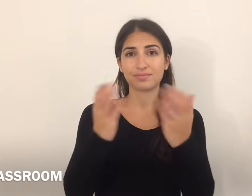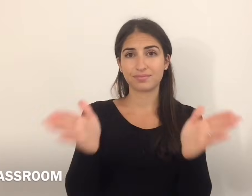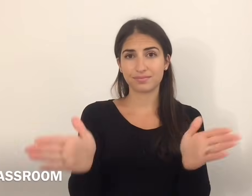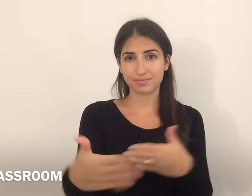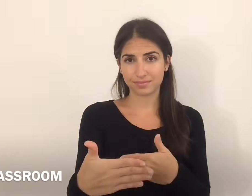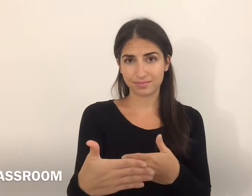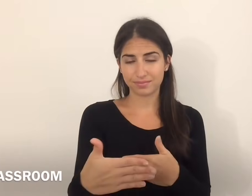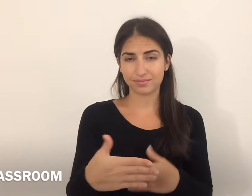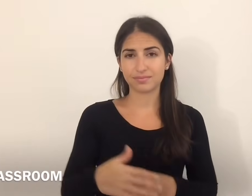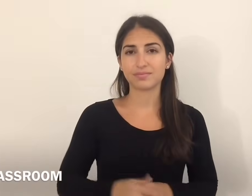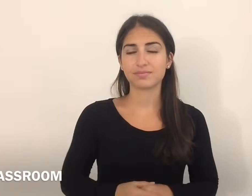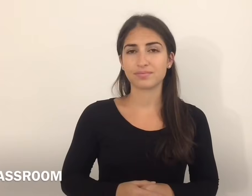Classroom.